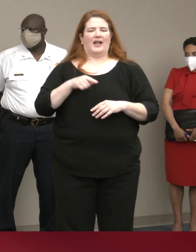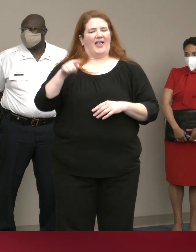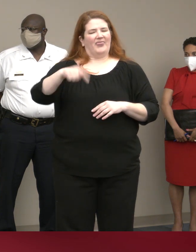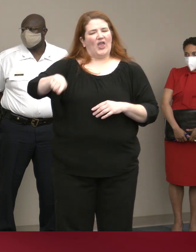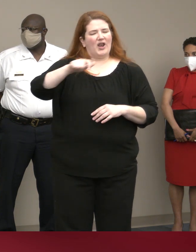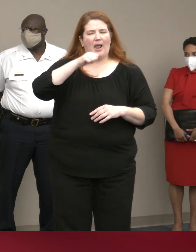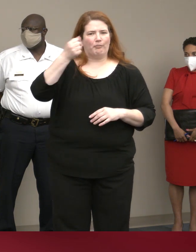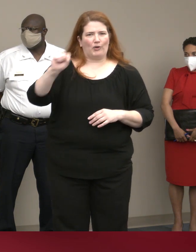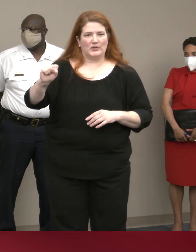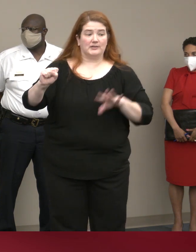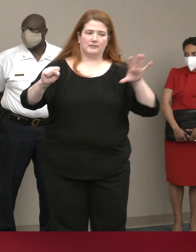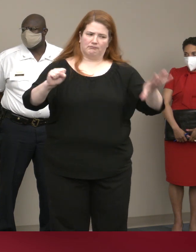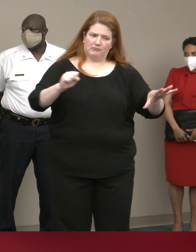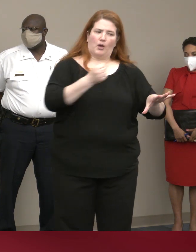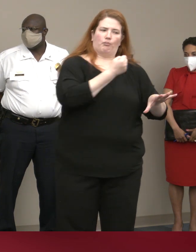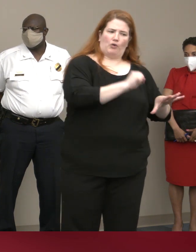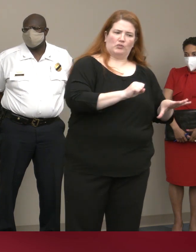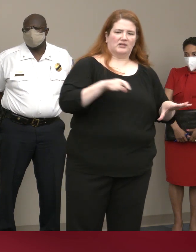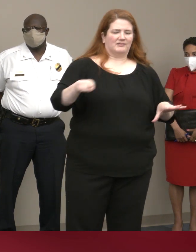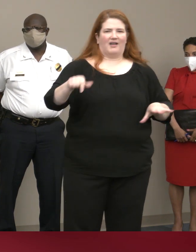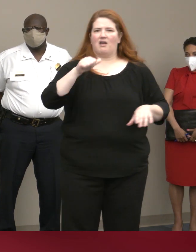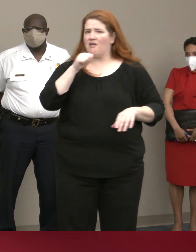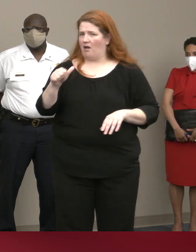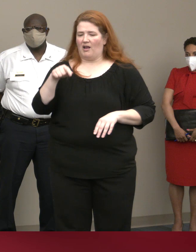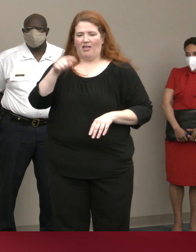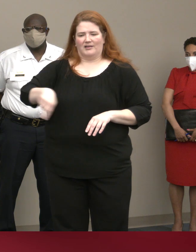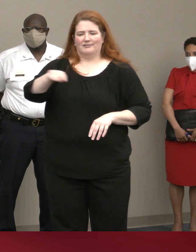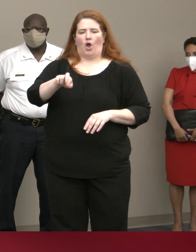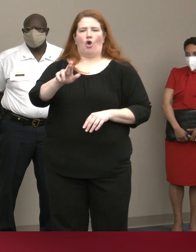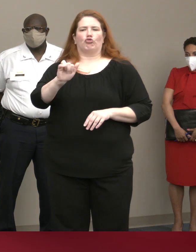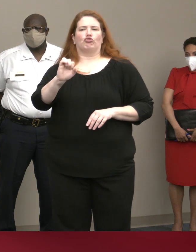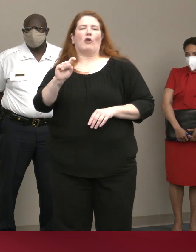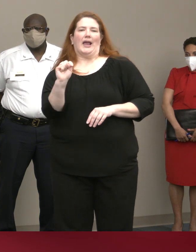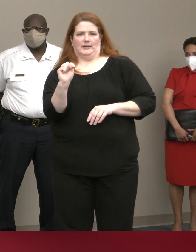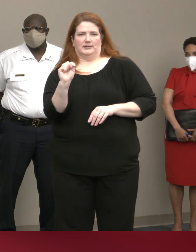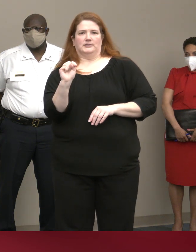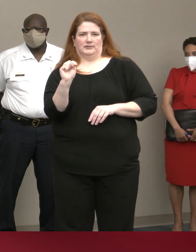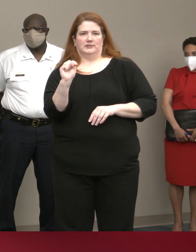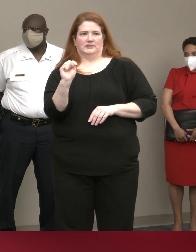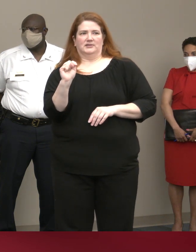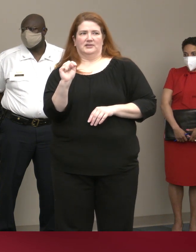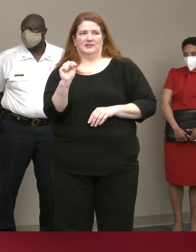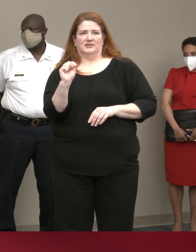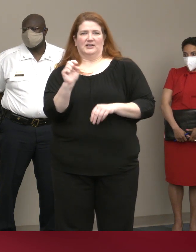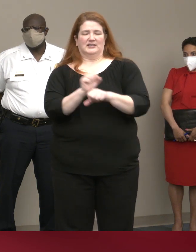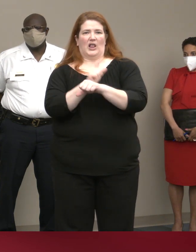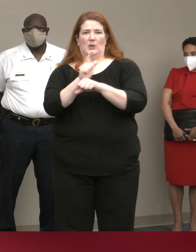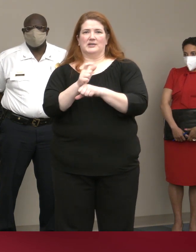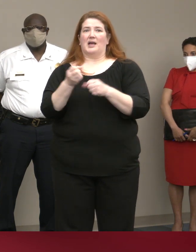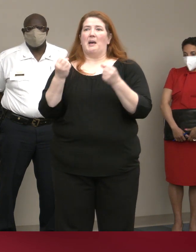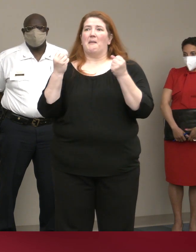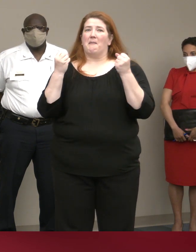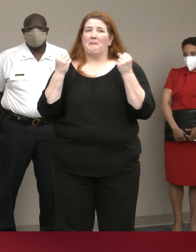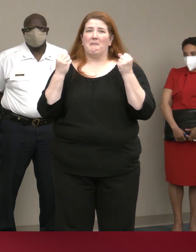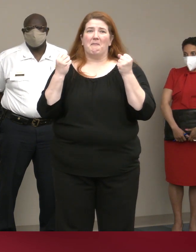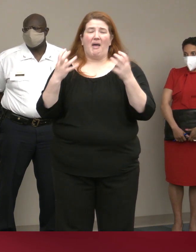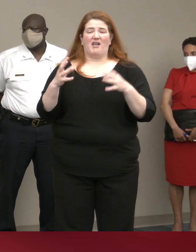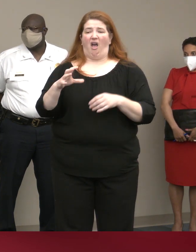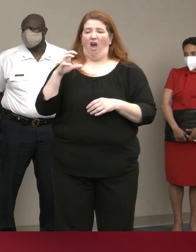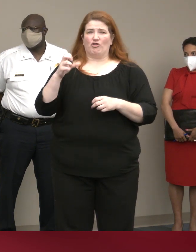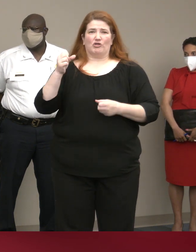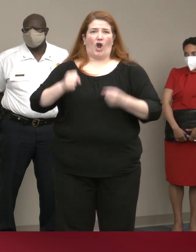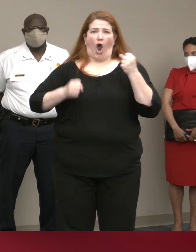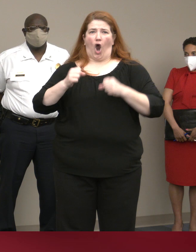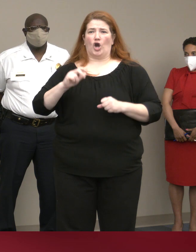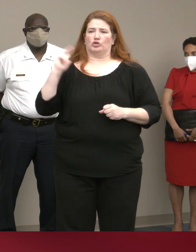on the front lines of this riot that we had last night in St. Louis. There were hundreds of cars going from